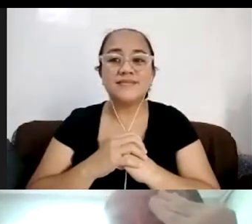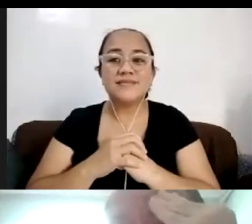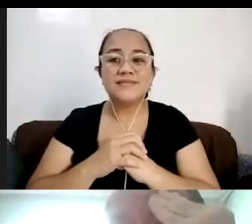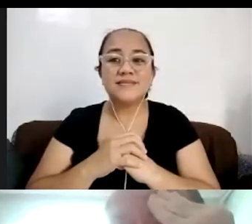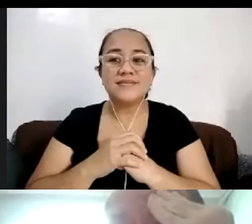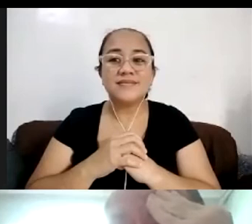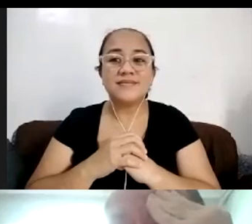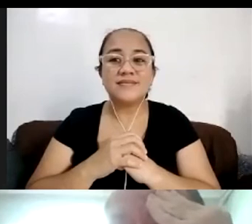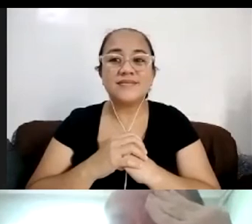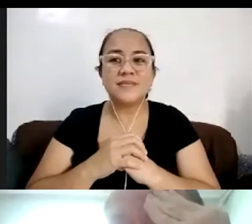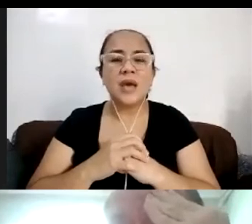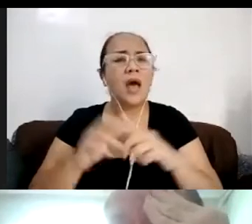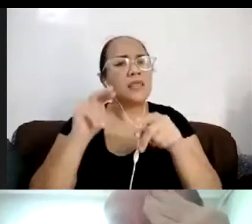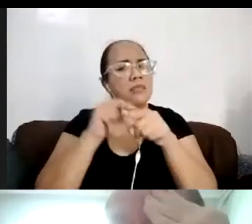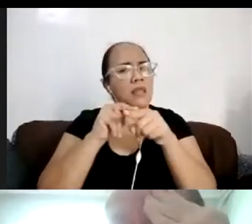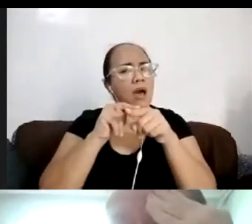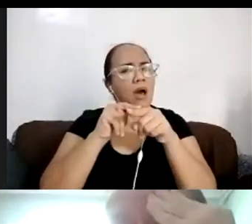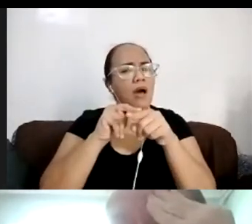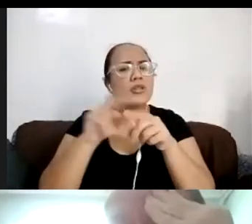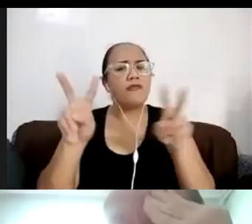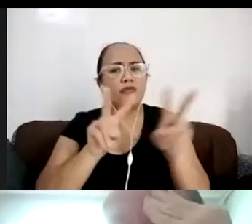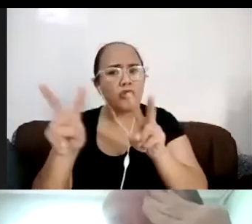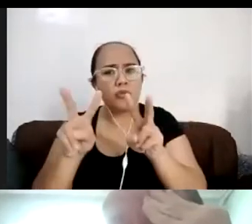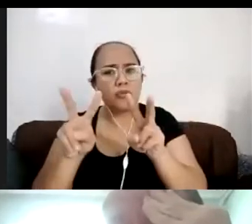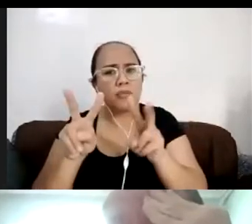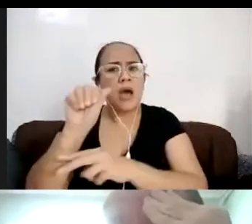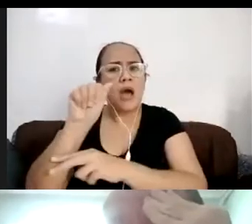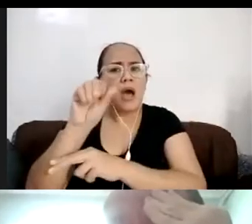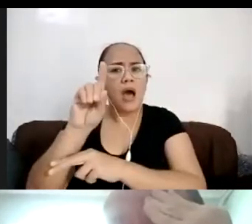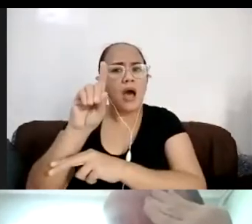A noun, a verb, an adjective, or an adverb?